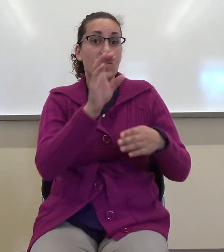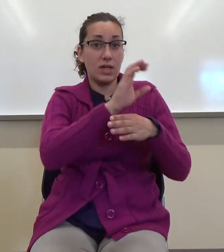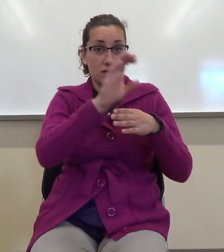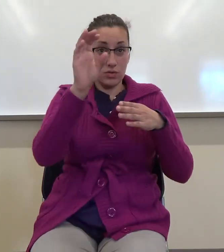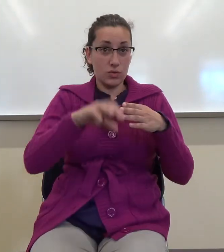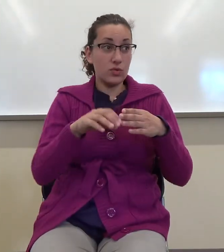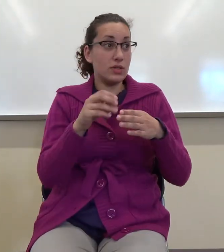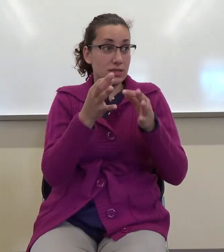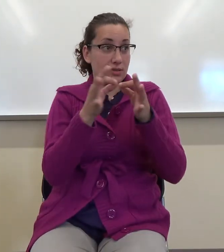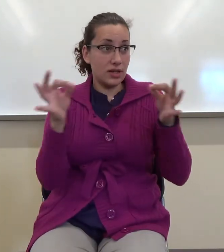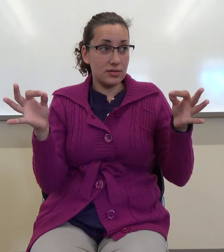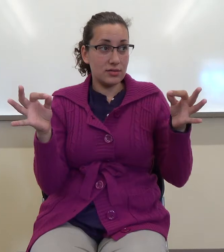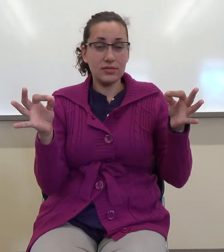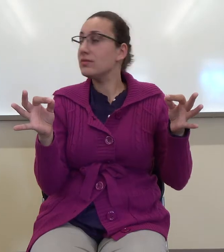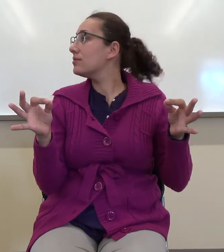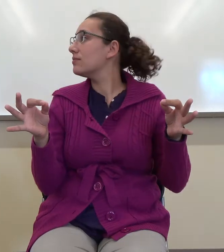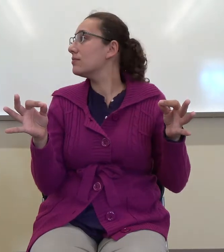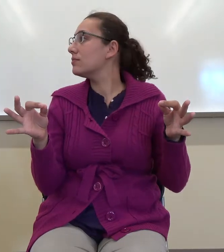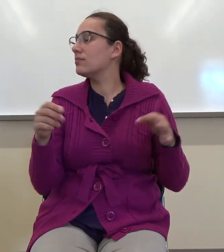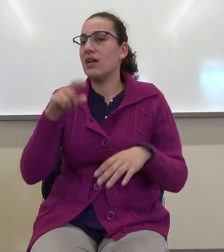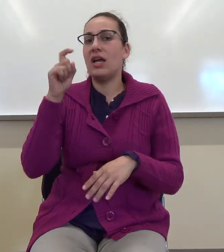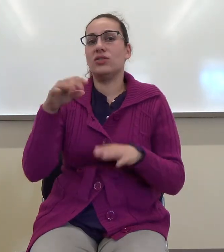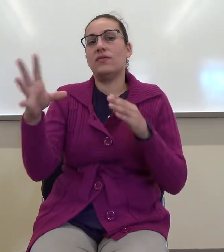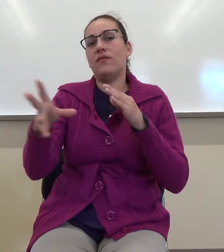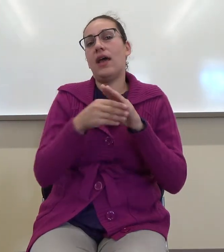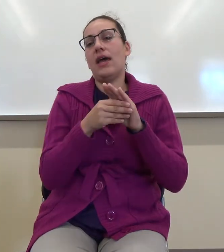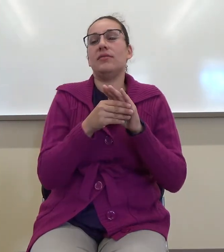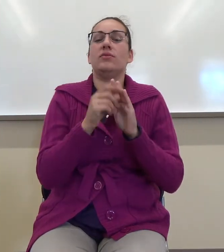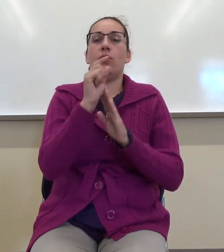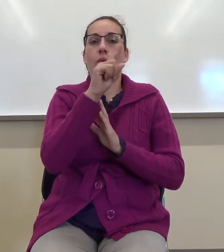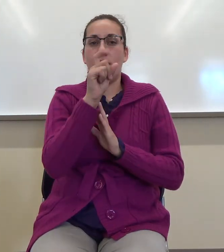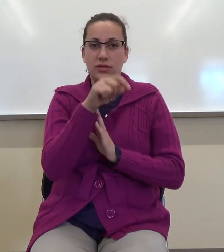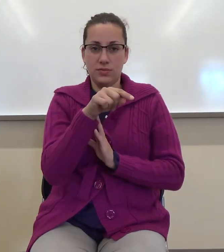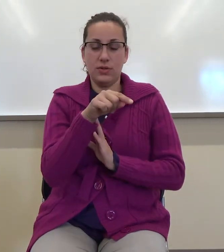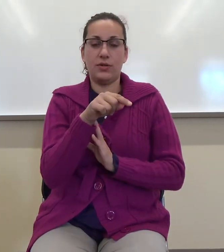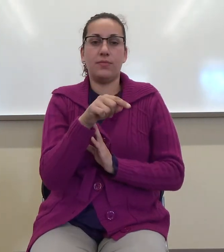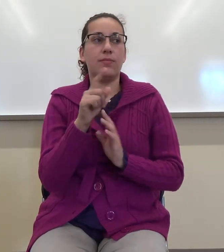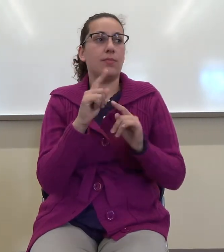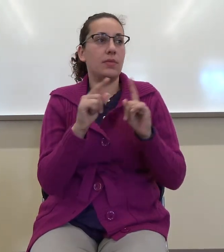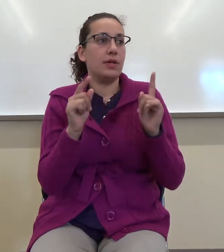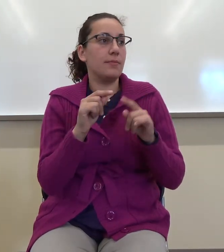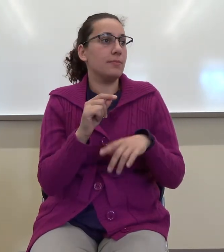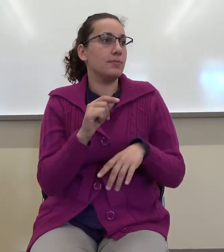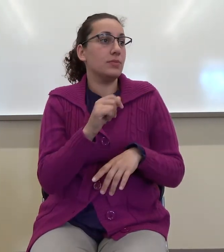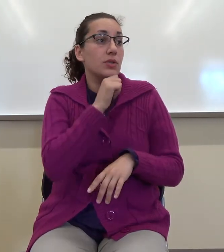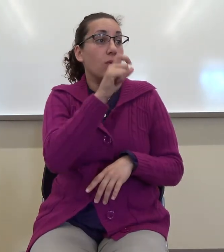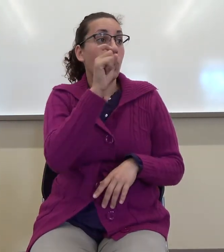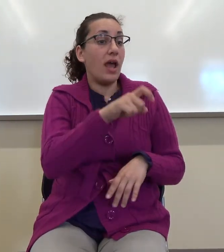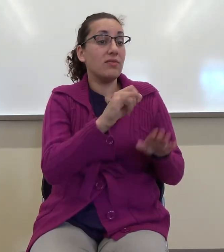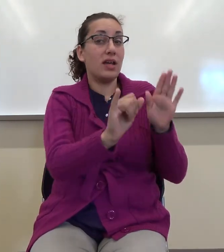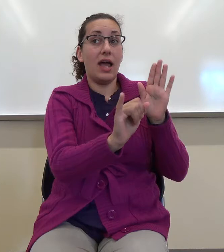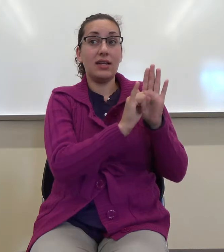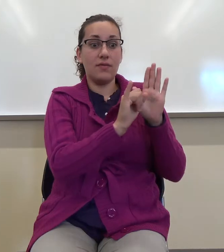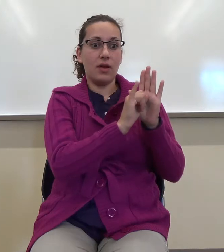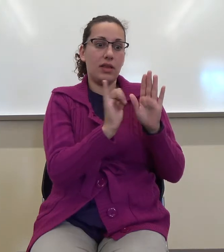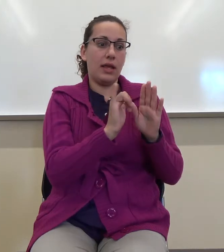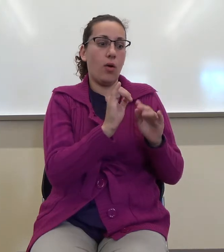put a question. I should have put a question mark here. It's not so much that you have to firmly identify that as a concluding sentence for this